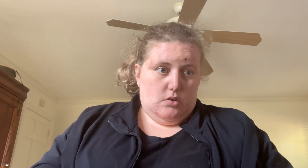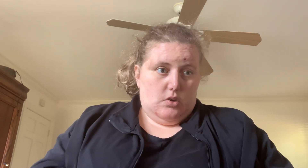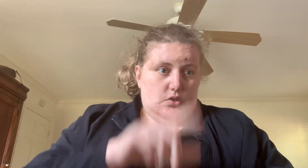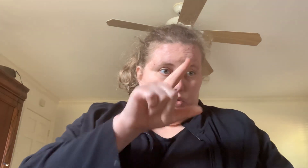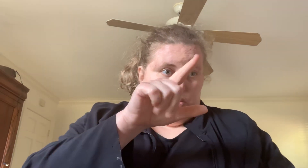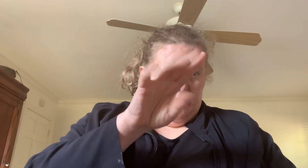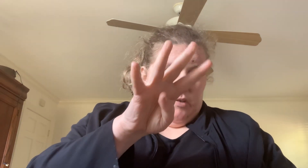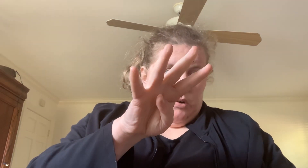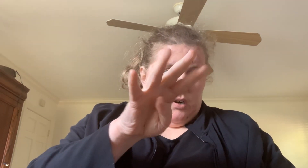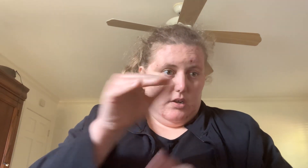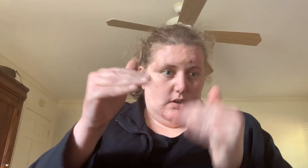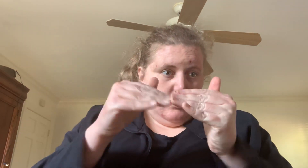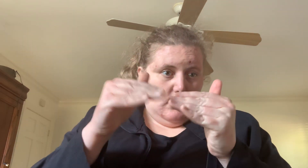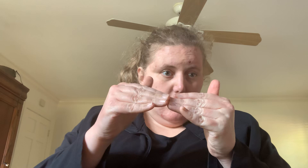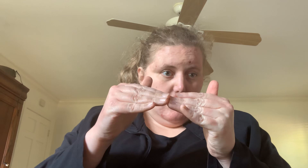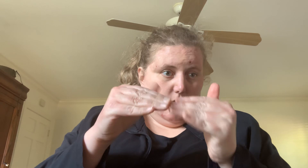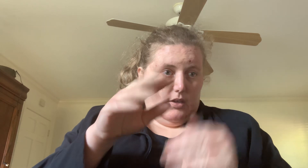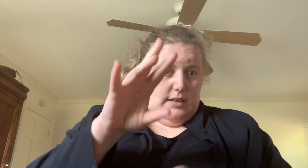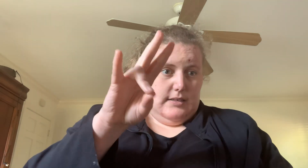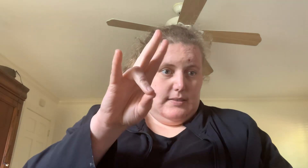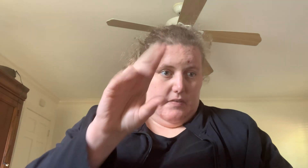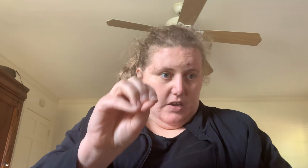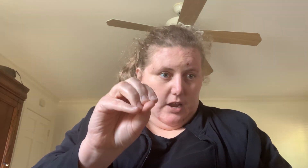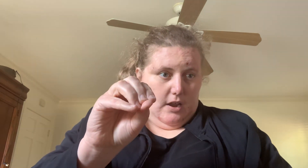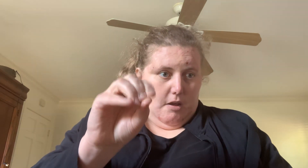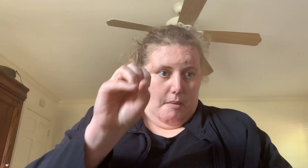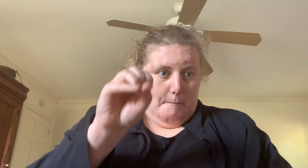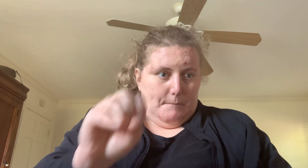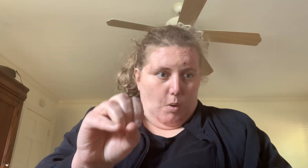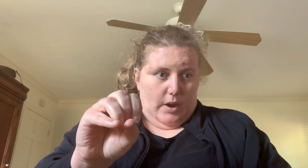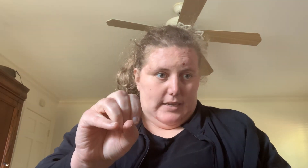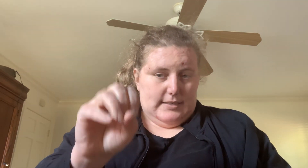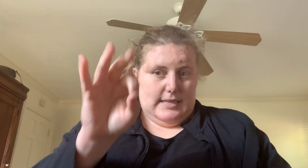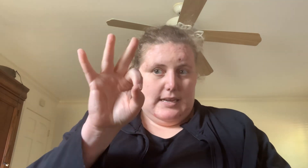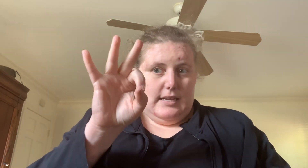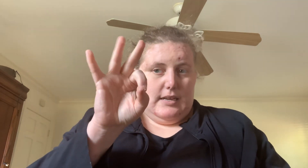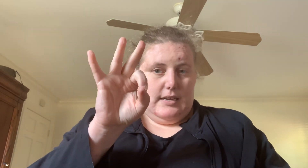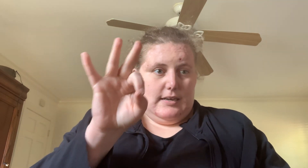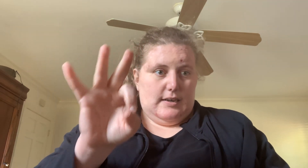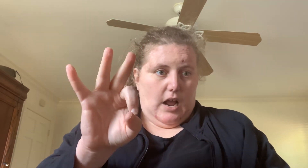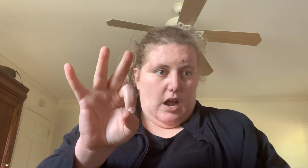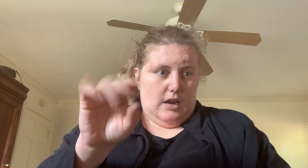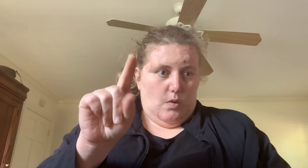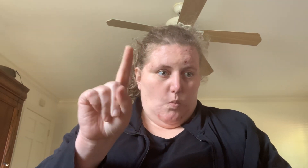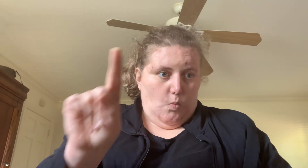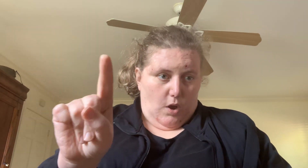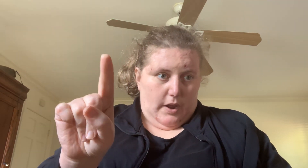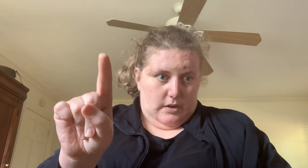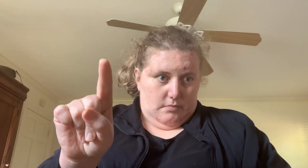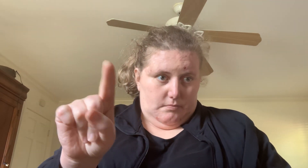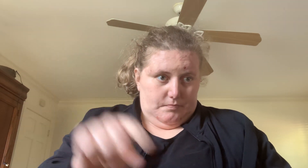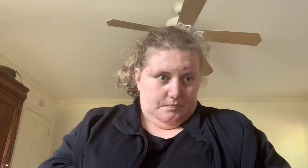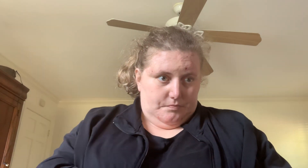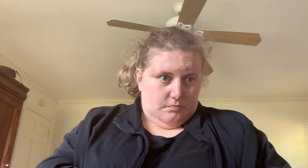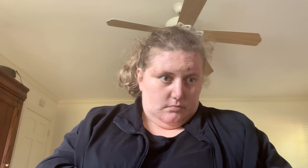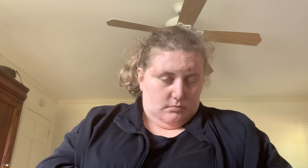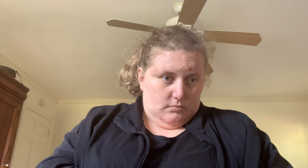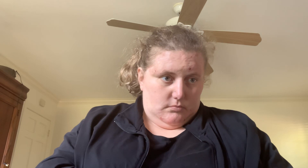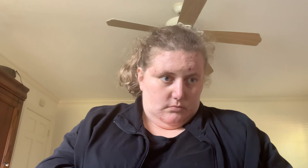Which gives us 70.91. A little extra, 70.91. So then we add that to